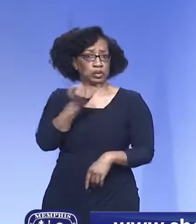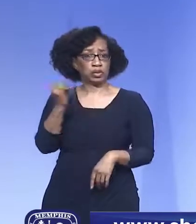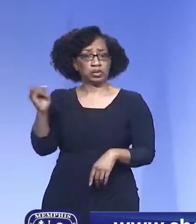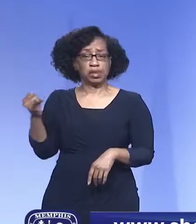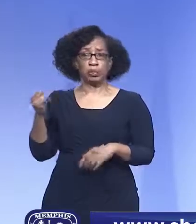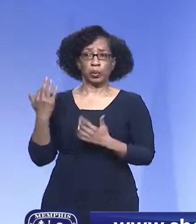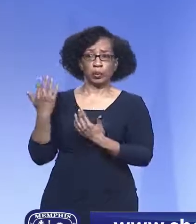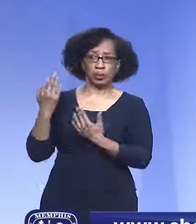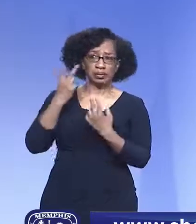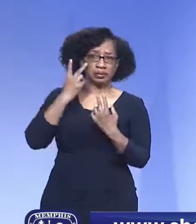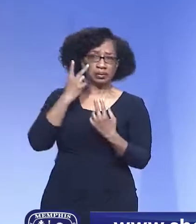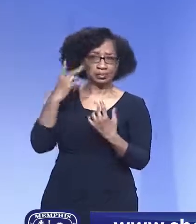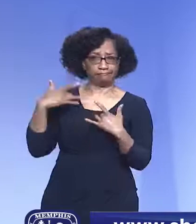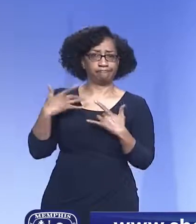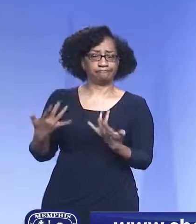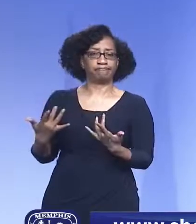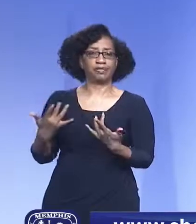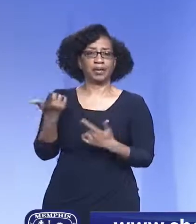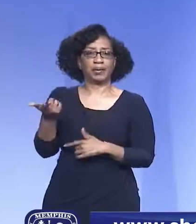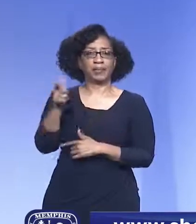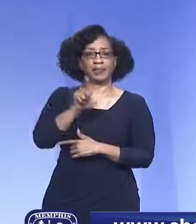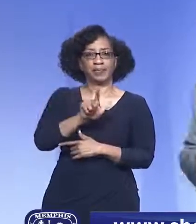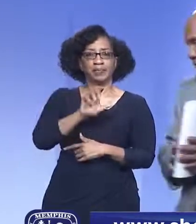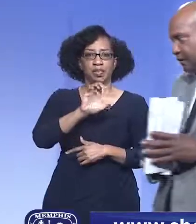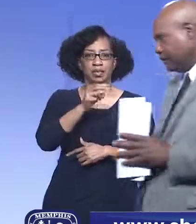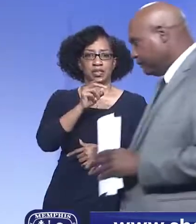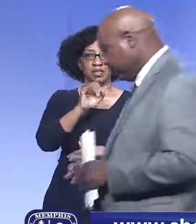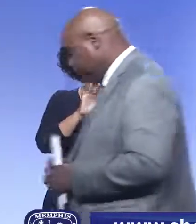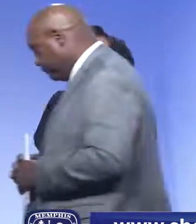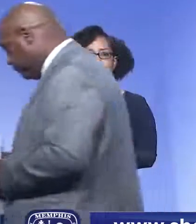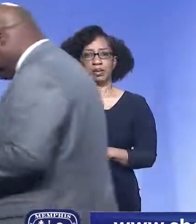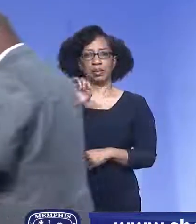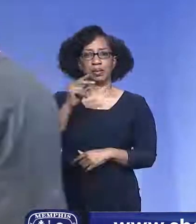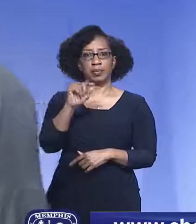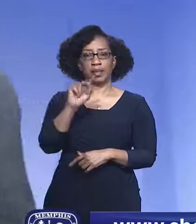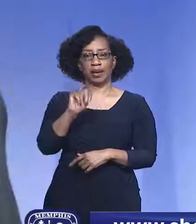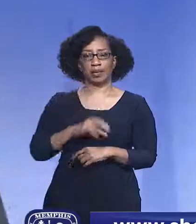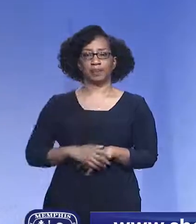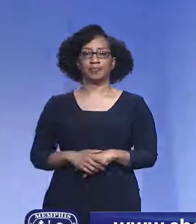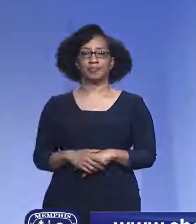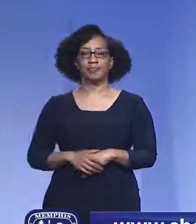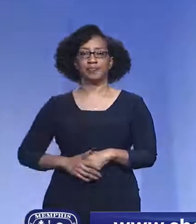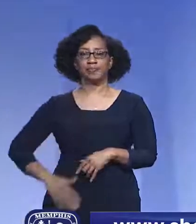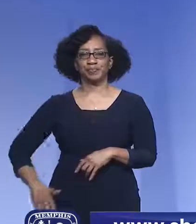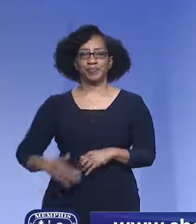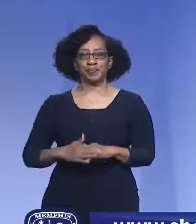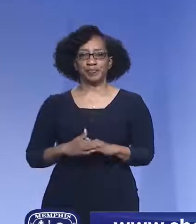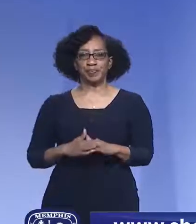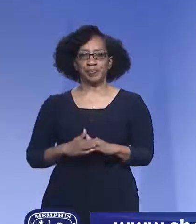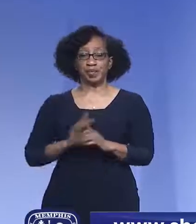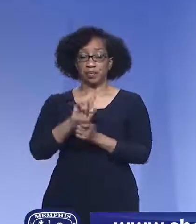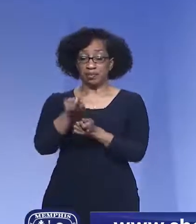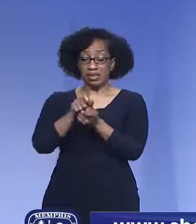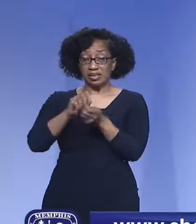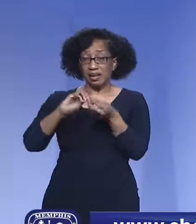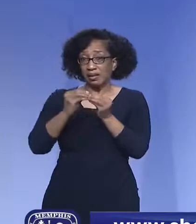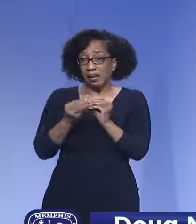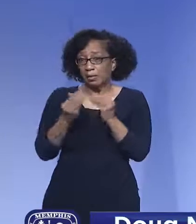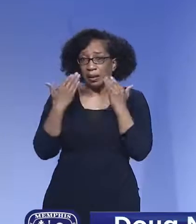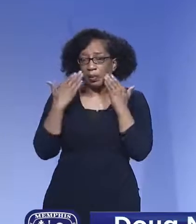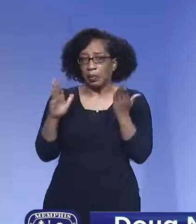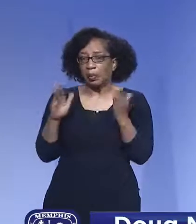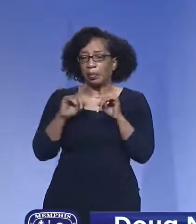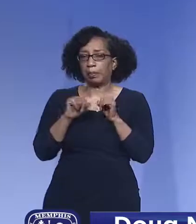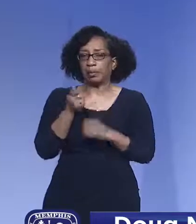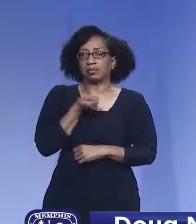that. I'll let Chief McGowan. Brad, I can't give you the exact number, but it's several thousand. As you know, we